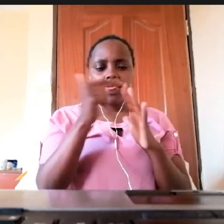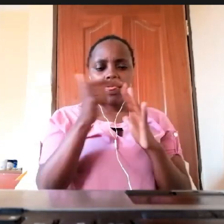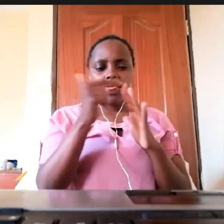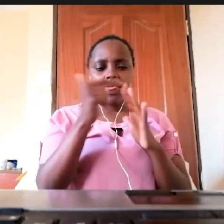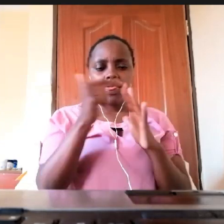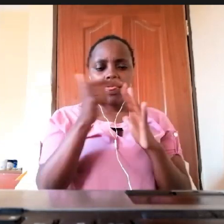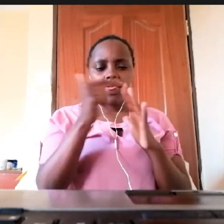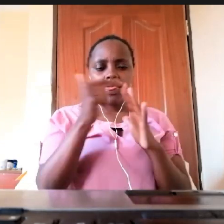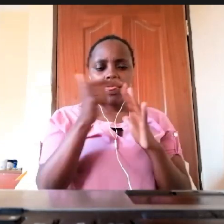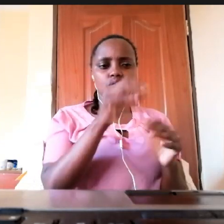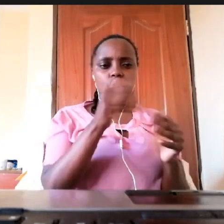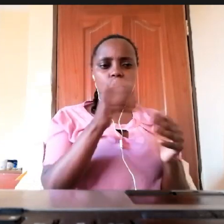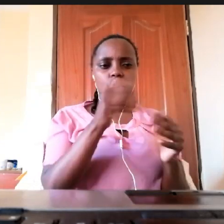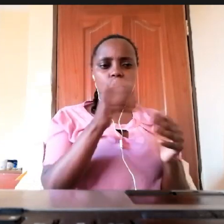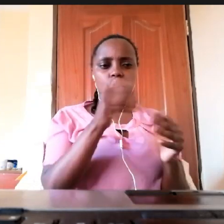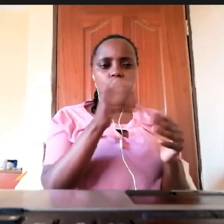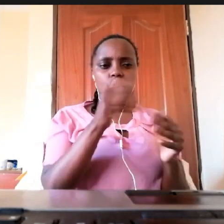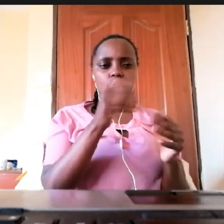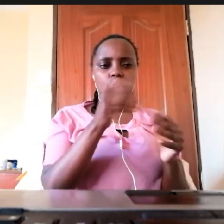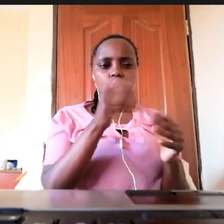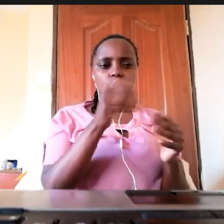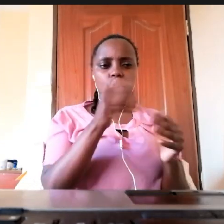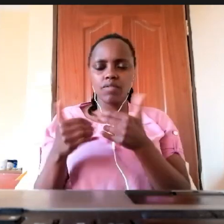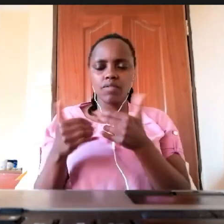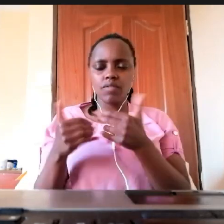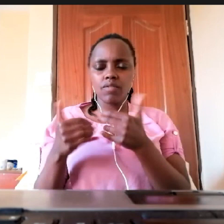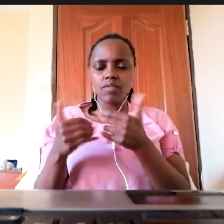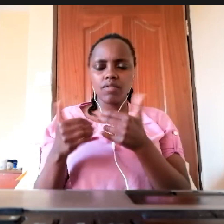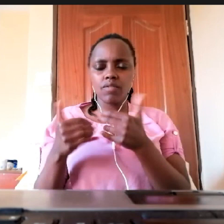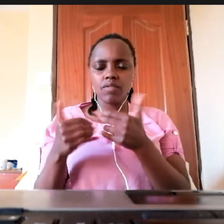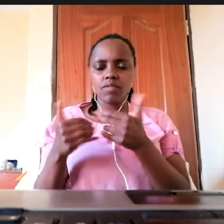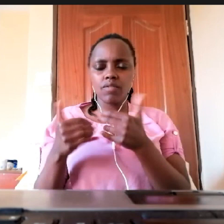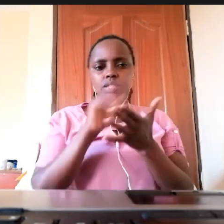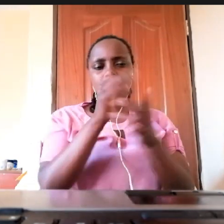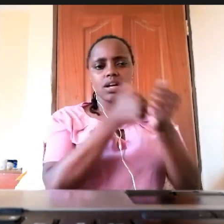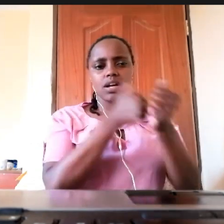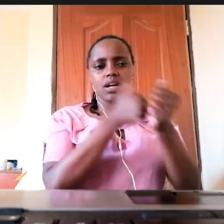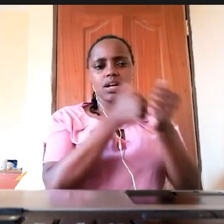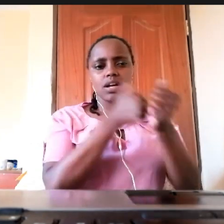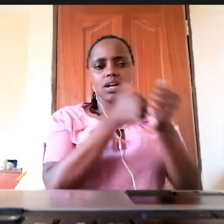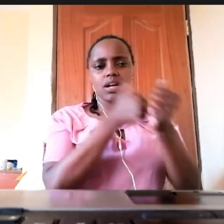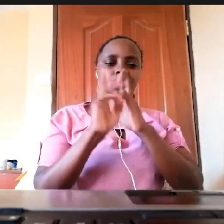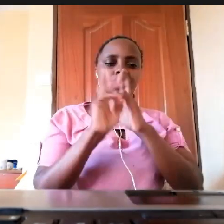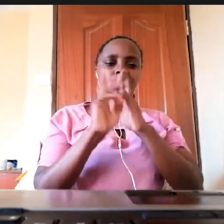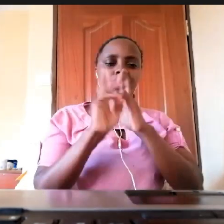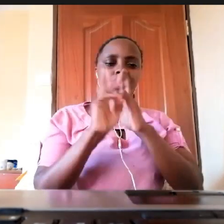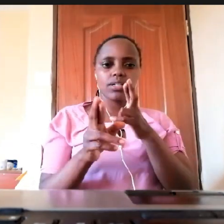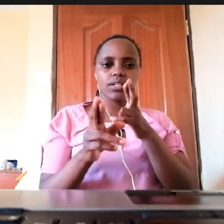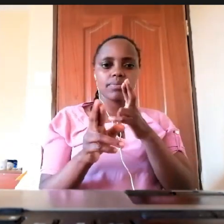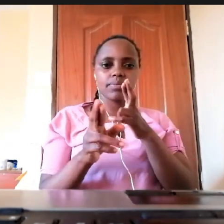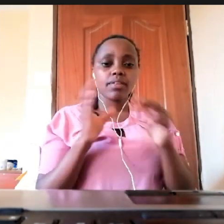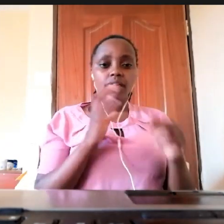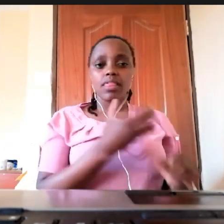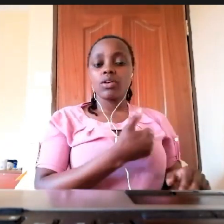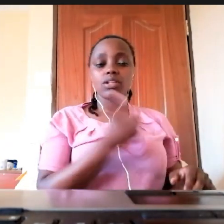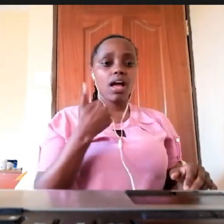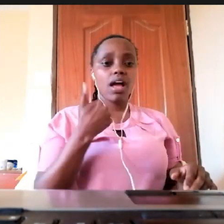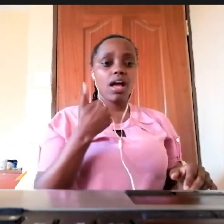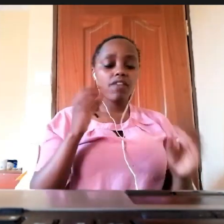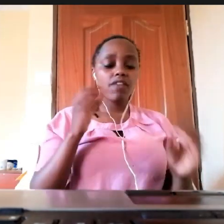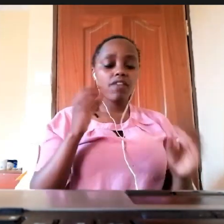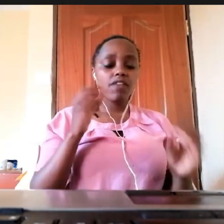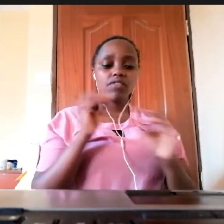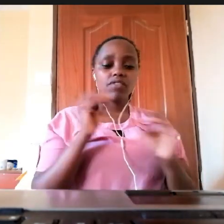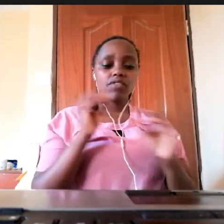CSOs or networks that are mandated to submit complementary reports to the committee. And the committee does not have